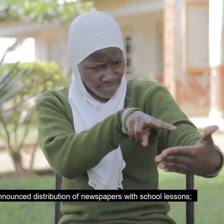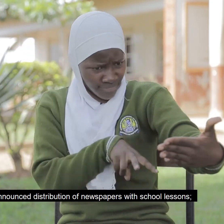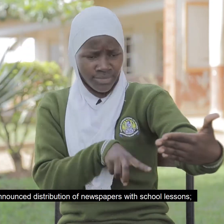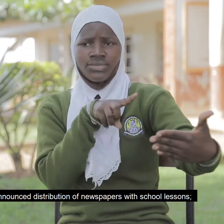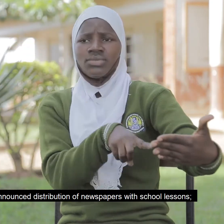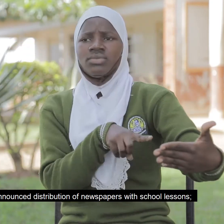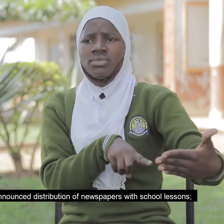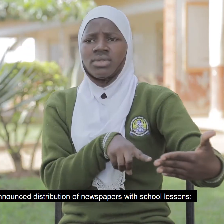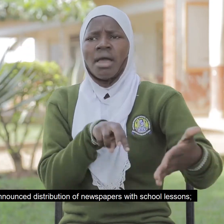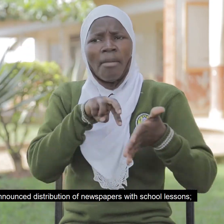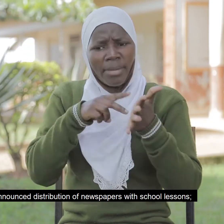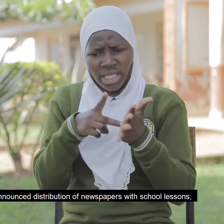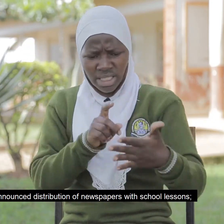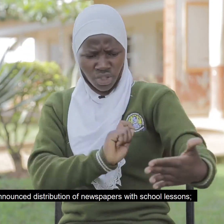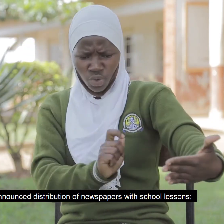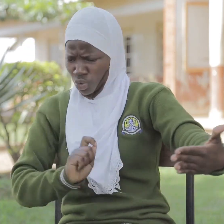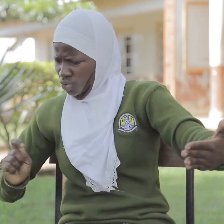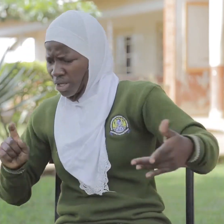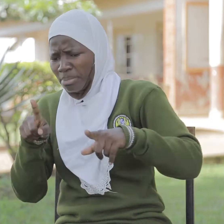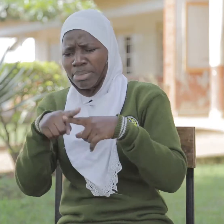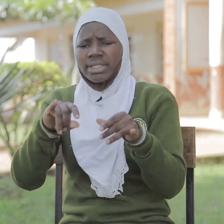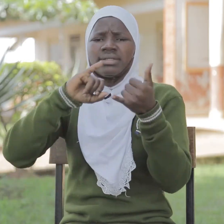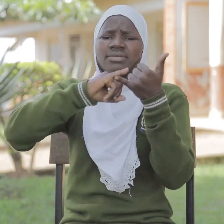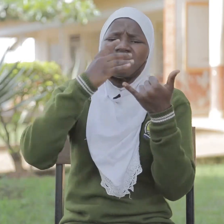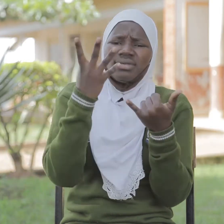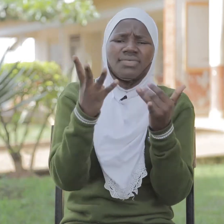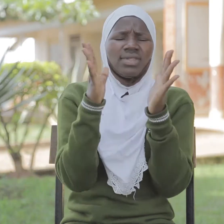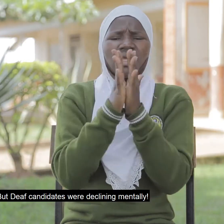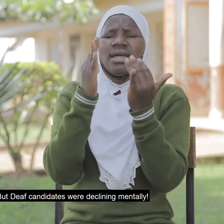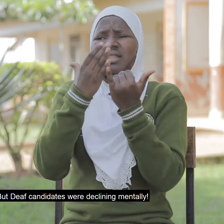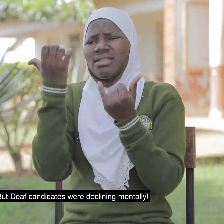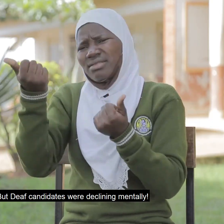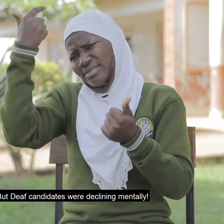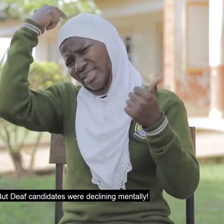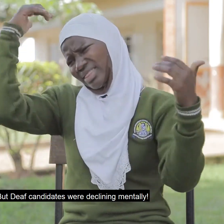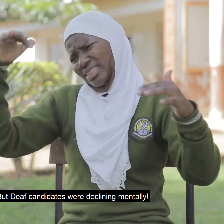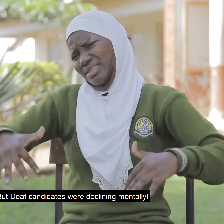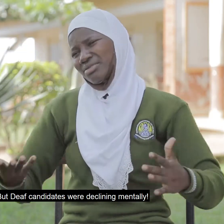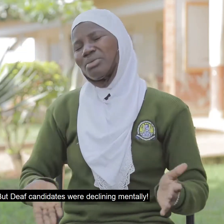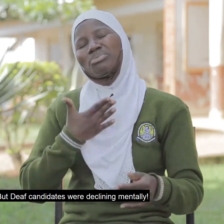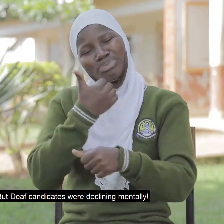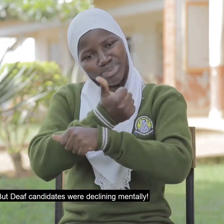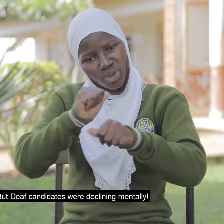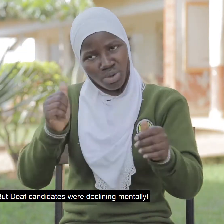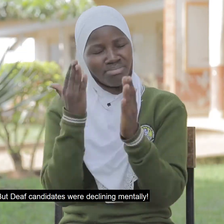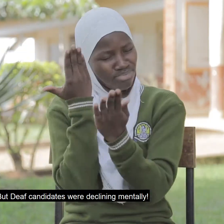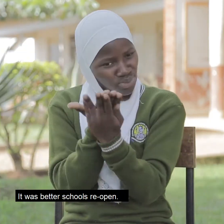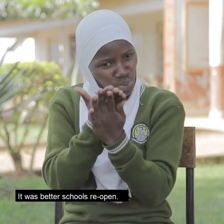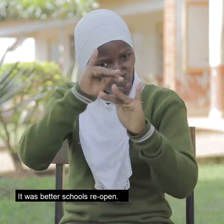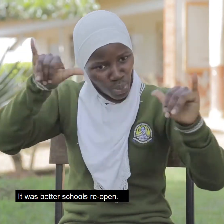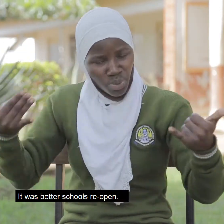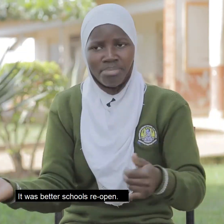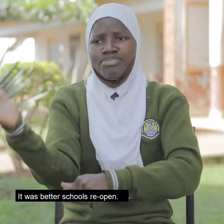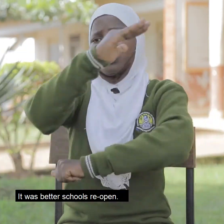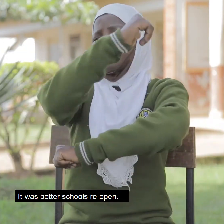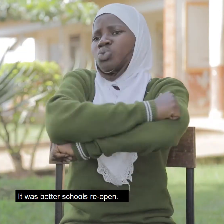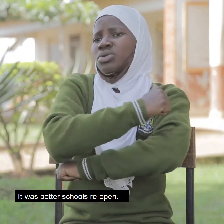of newspapers with school lessons. But deaf candidates were declining mentally. It was better schools